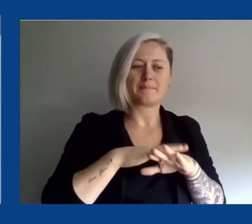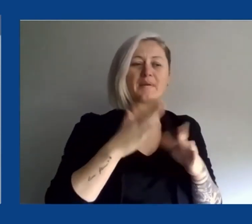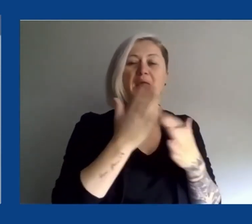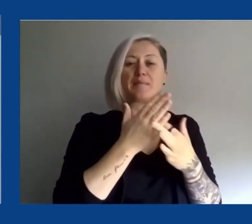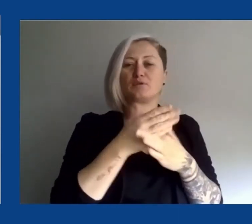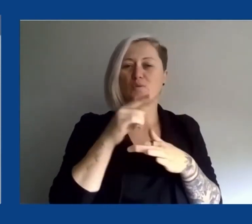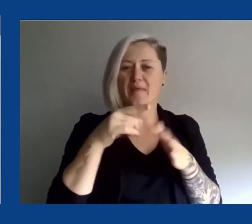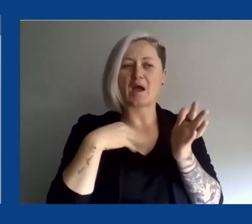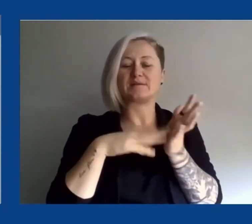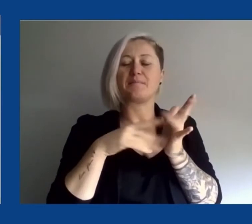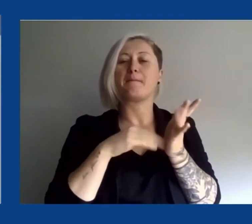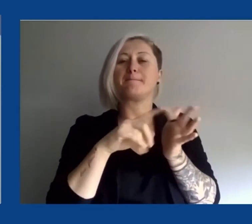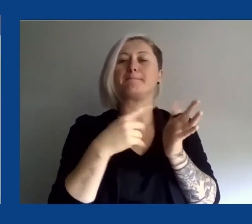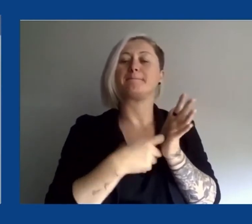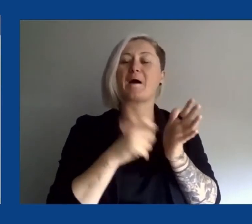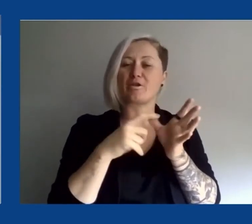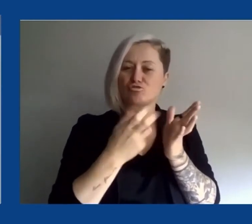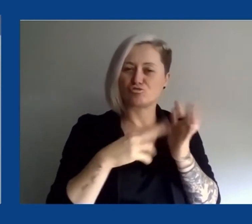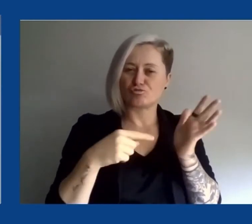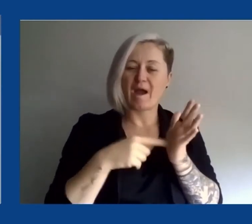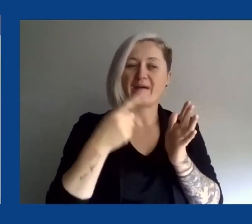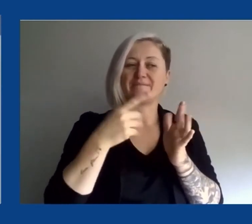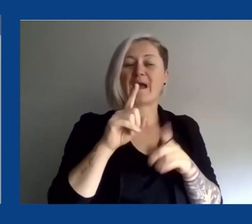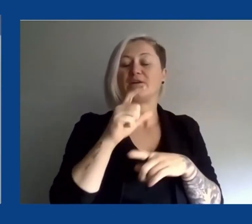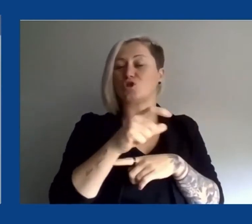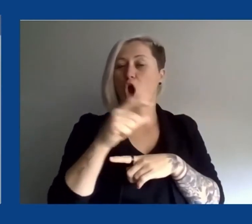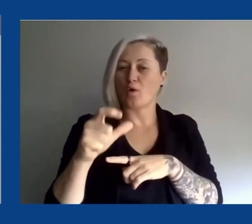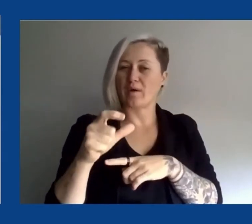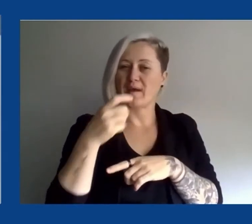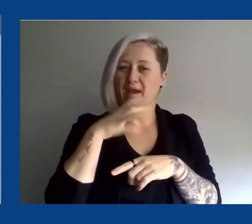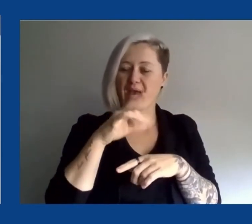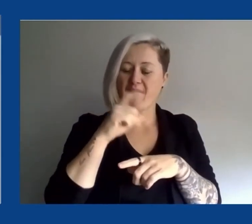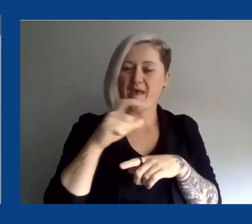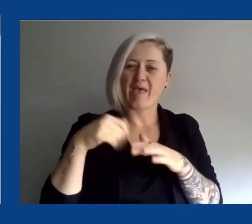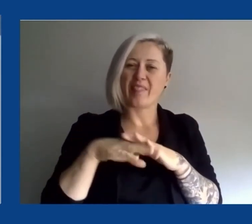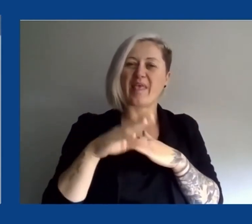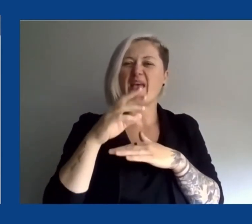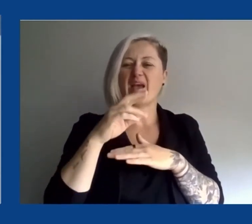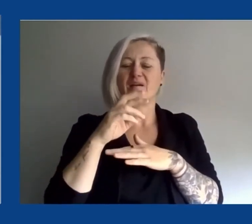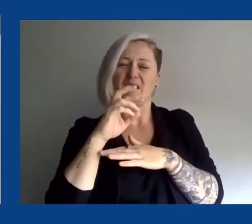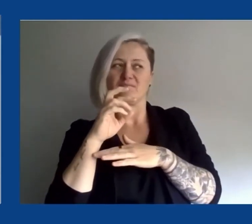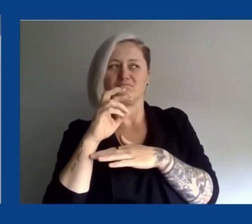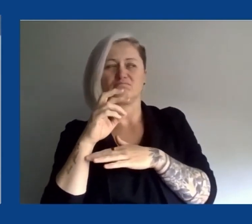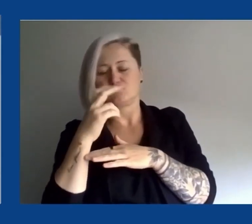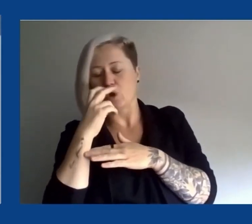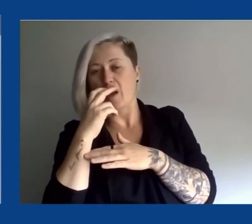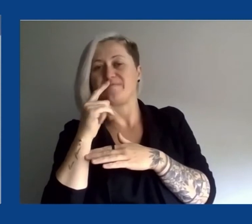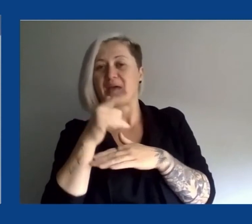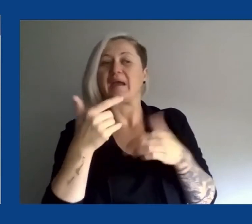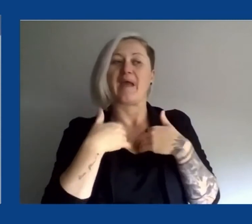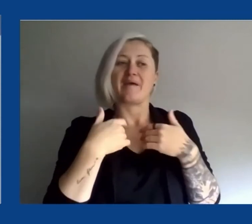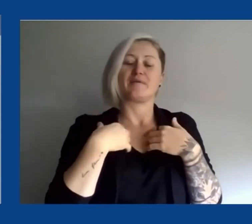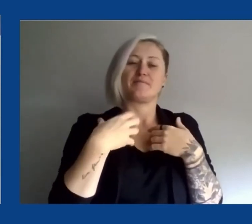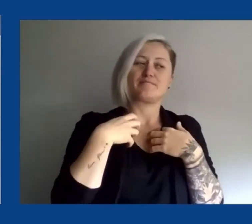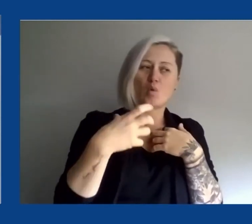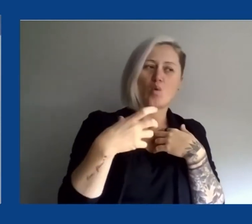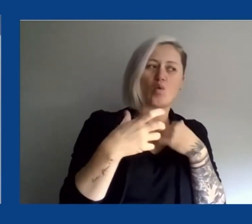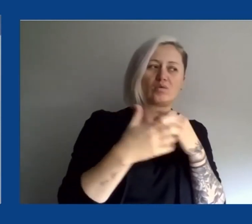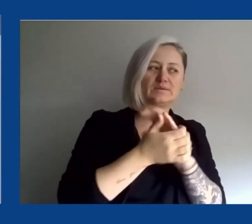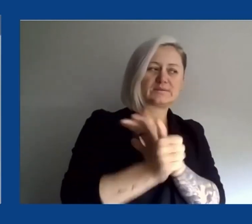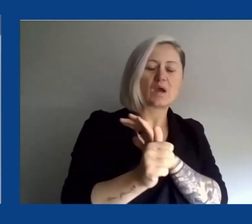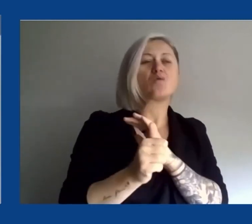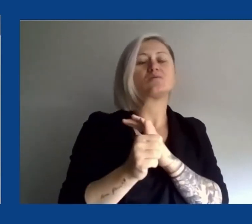and childcare in the evening, and that gave me more skills of working and understanding children's